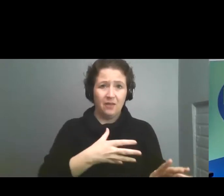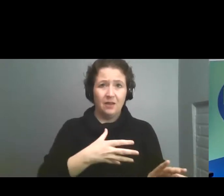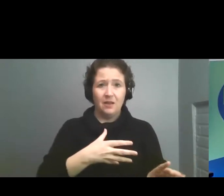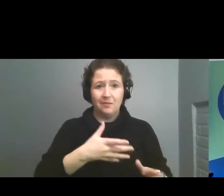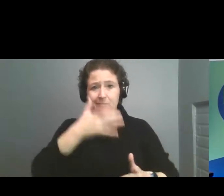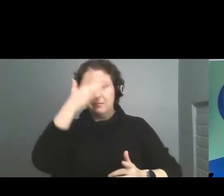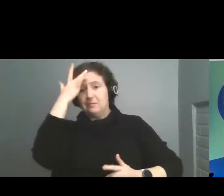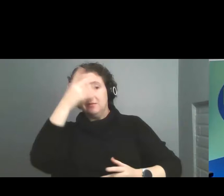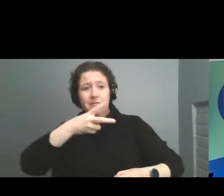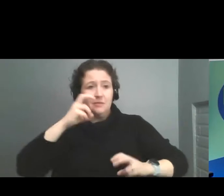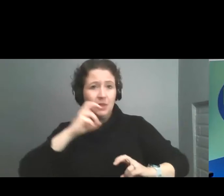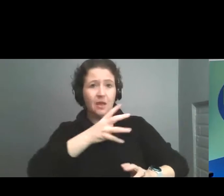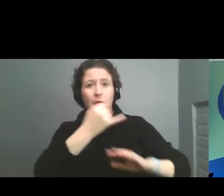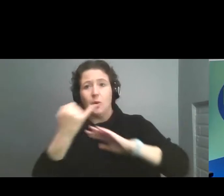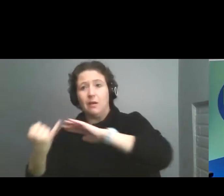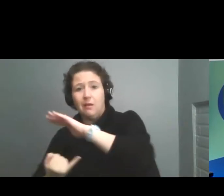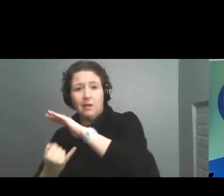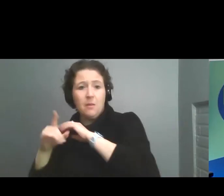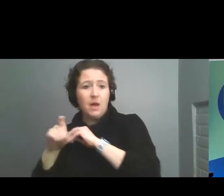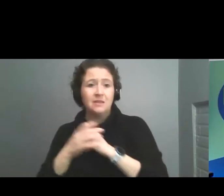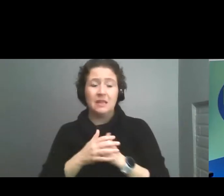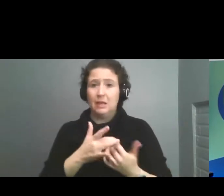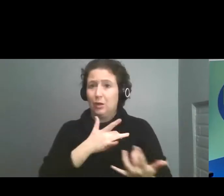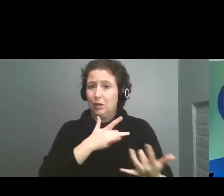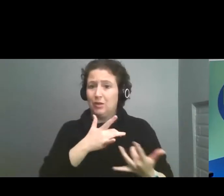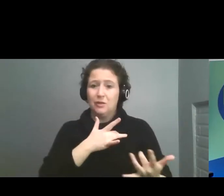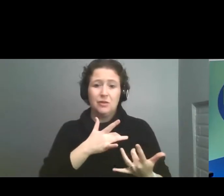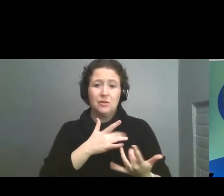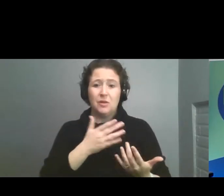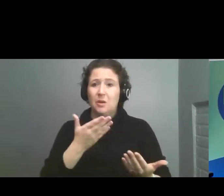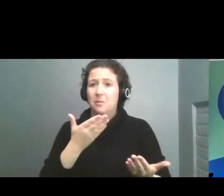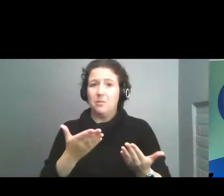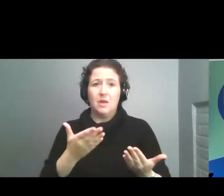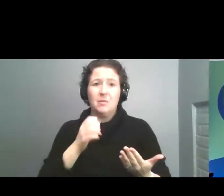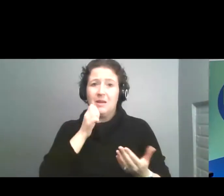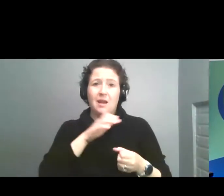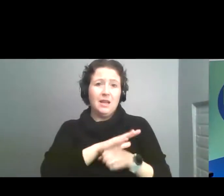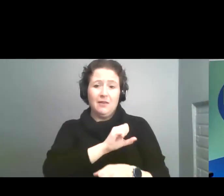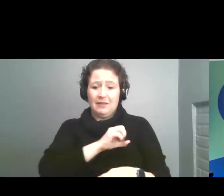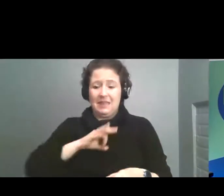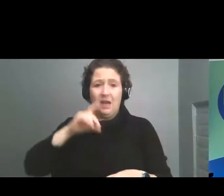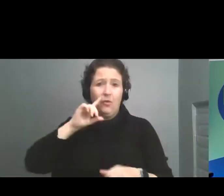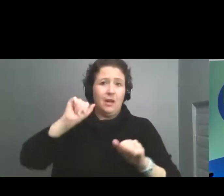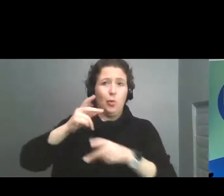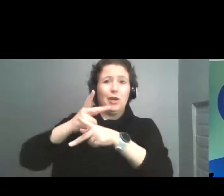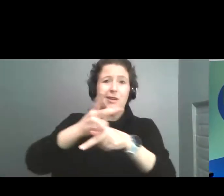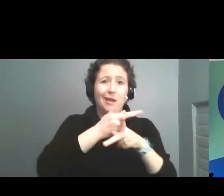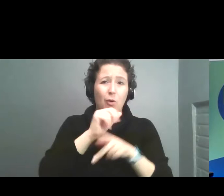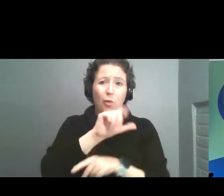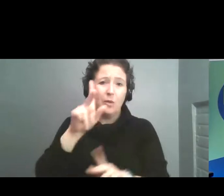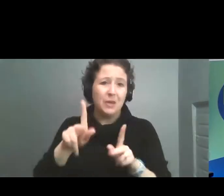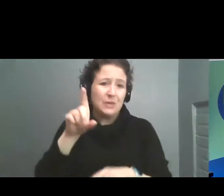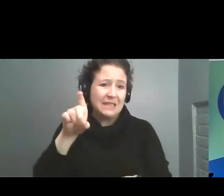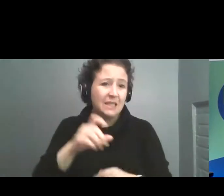and quarantine. There's concern that soon they won't be able to accommodate patients in need. Yesterday,